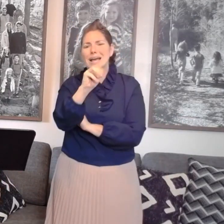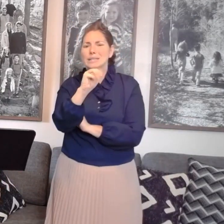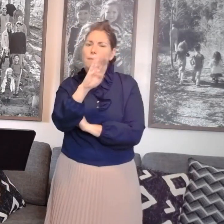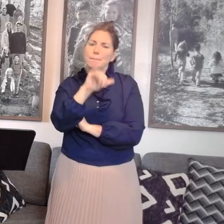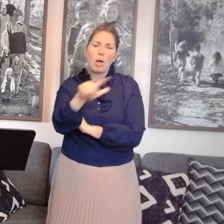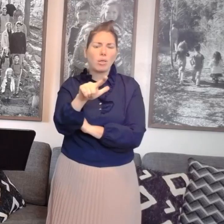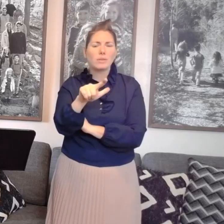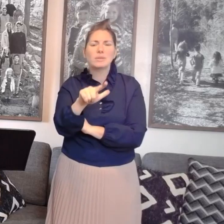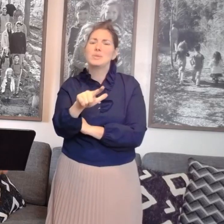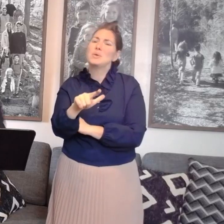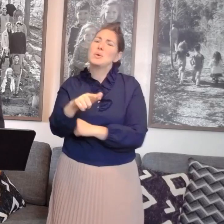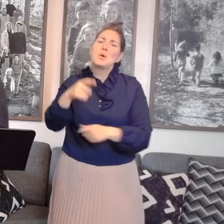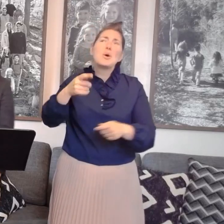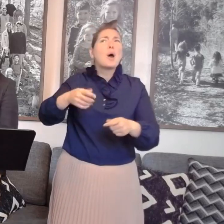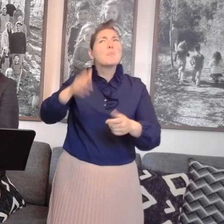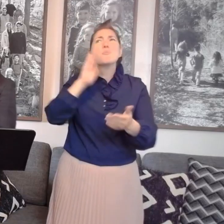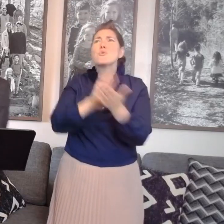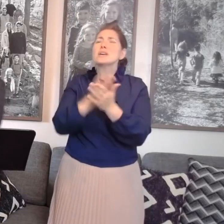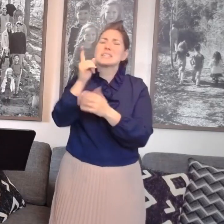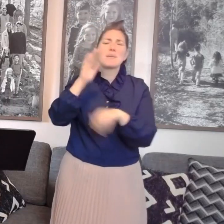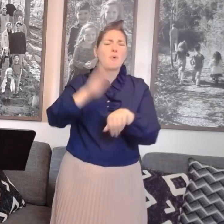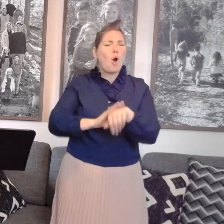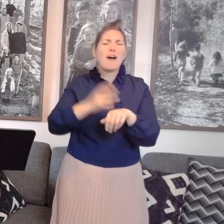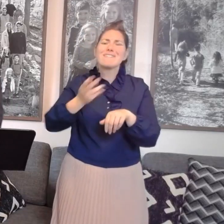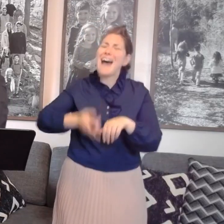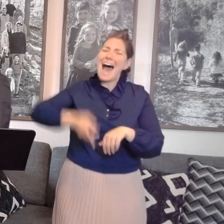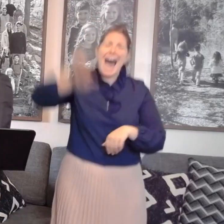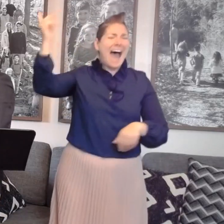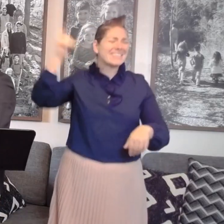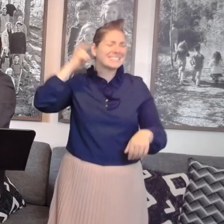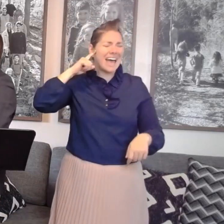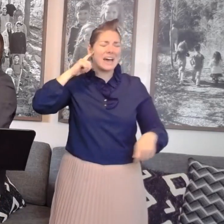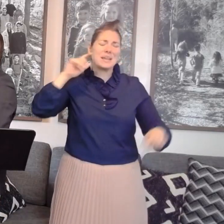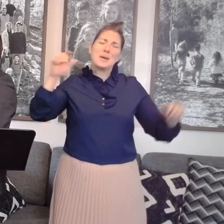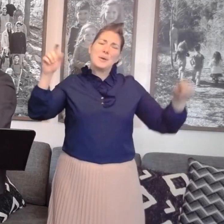Praise him upon the high sounding cymbals.